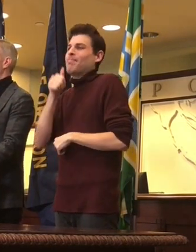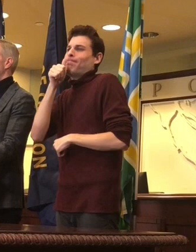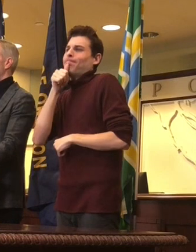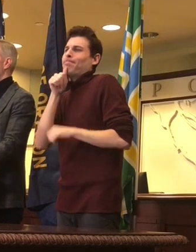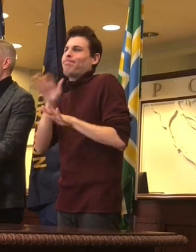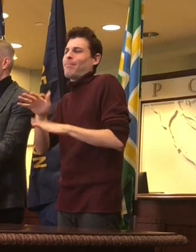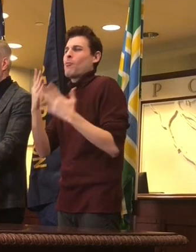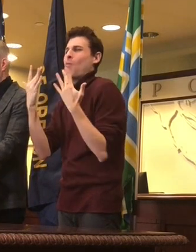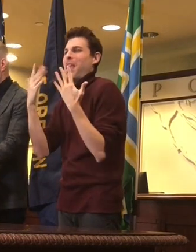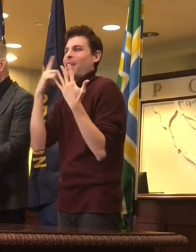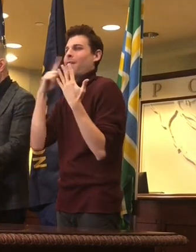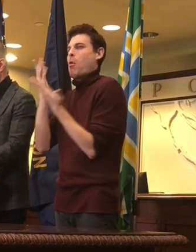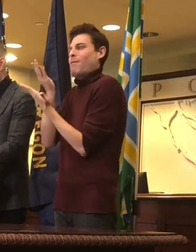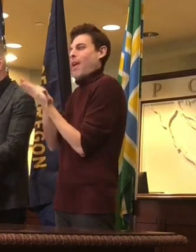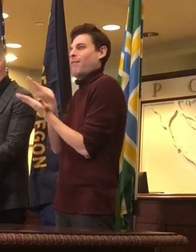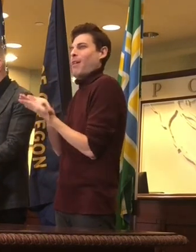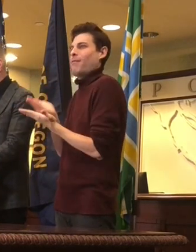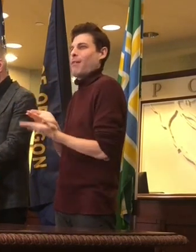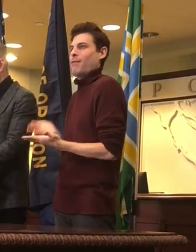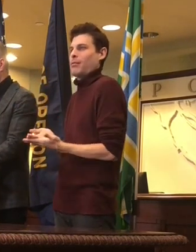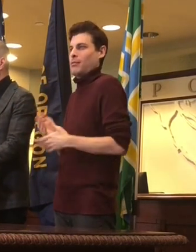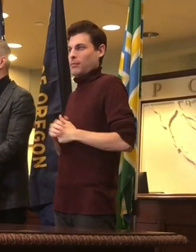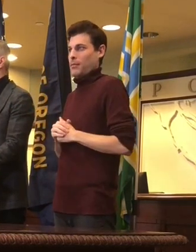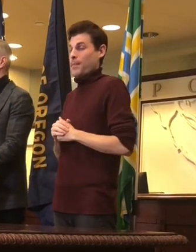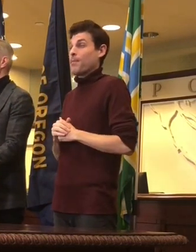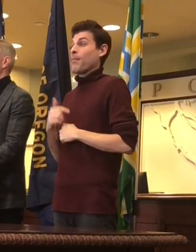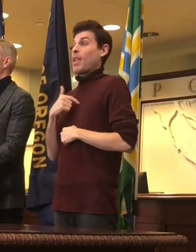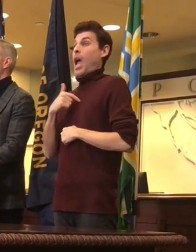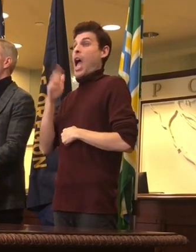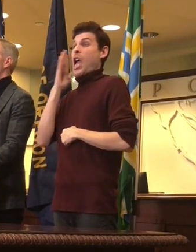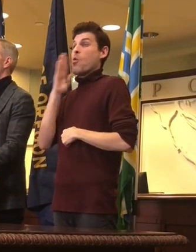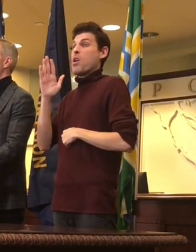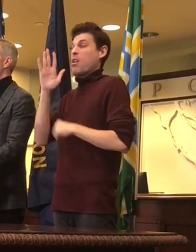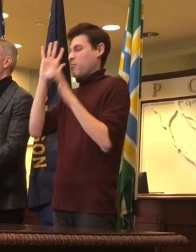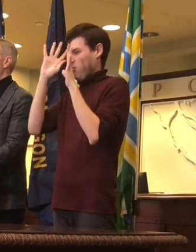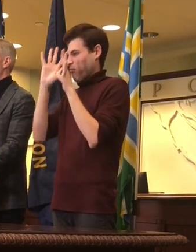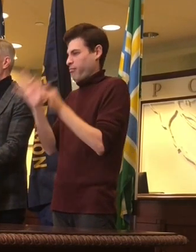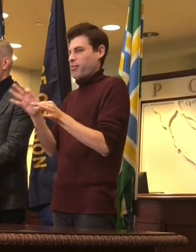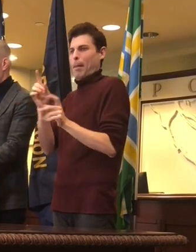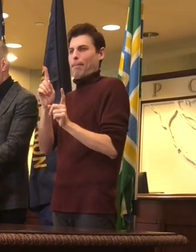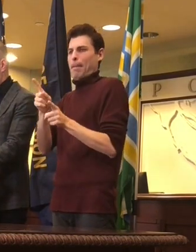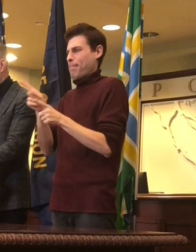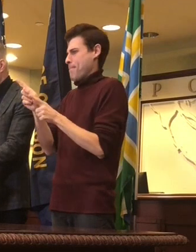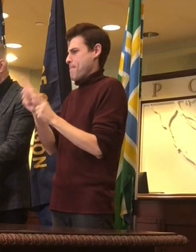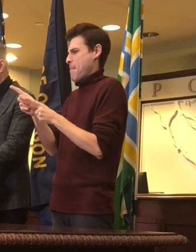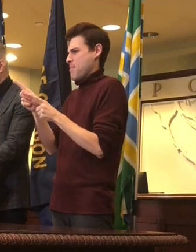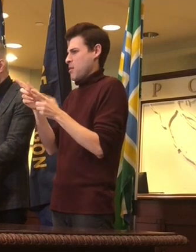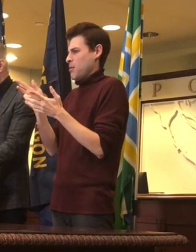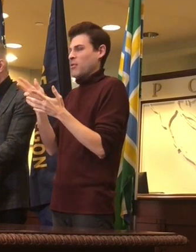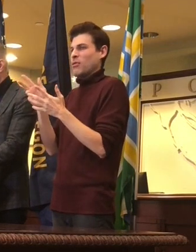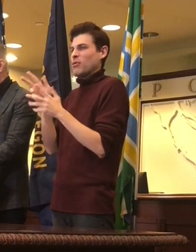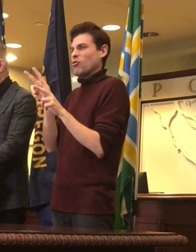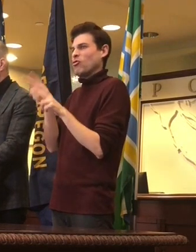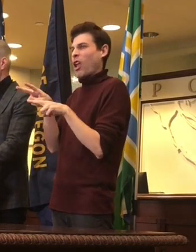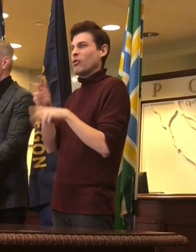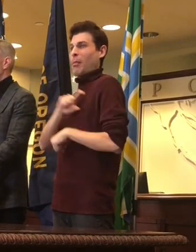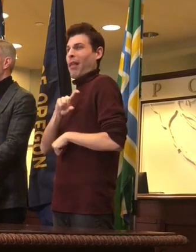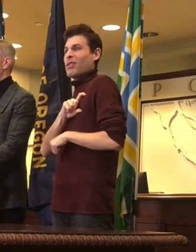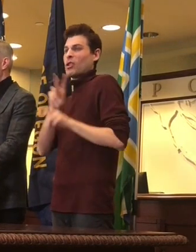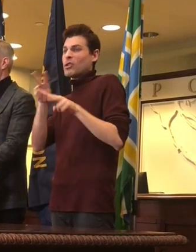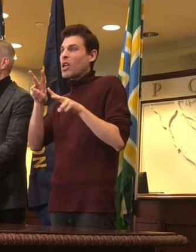for the facts to come out. I am not going to prejudge the decisions of the police officers involved without the